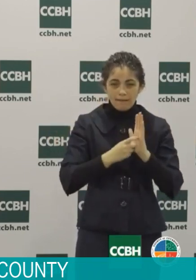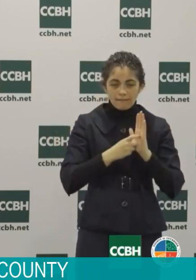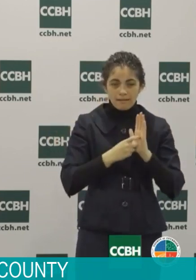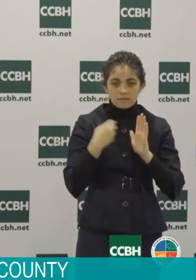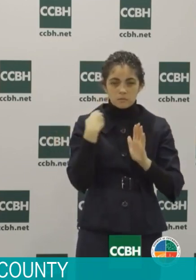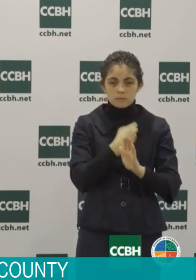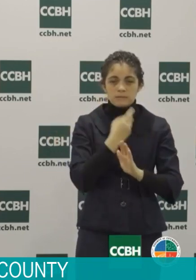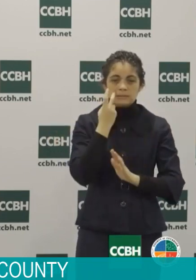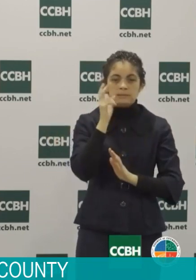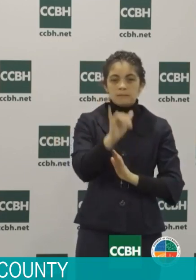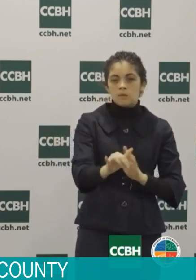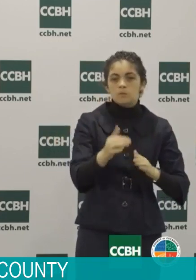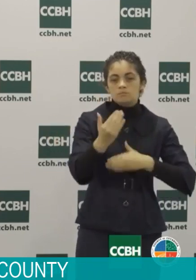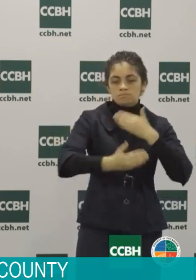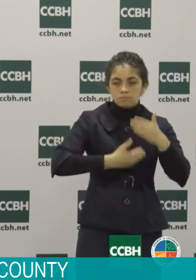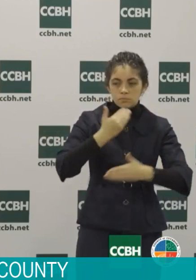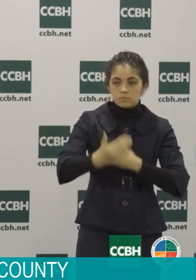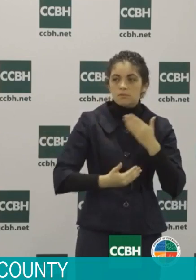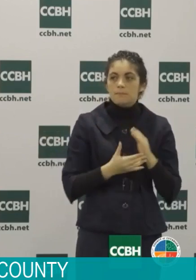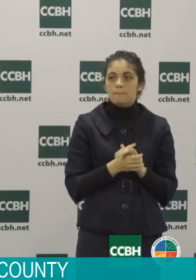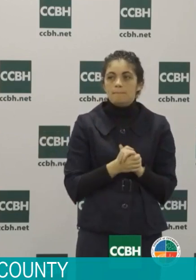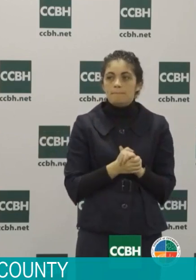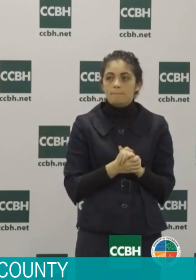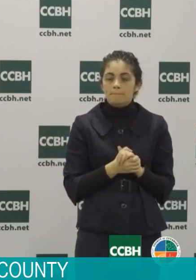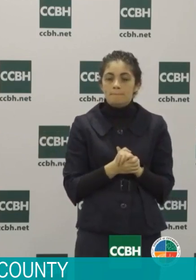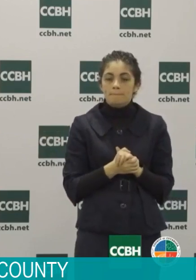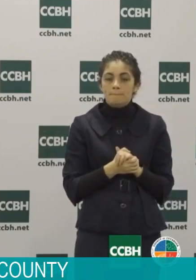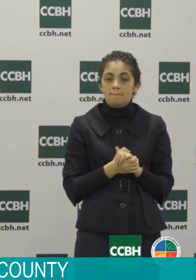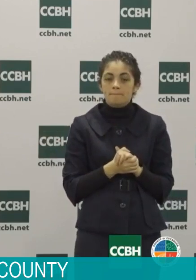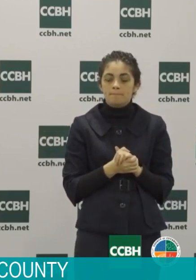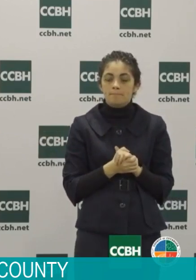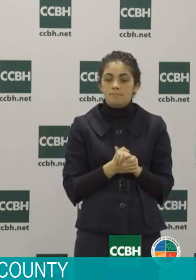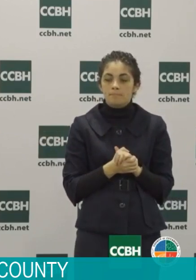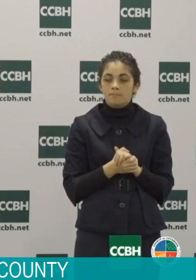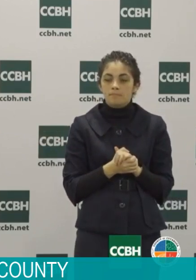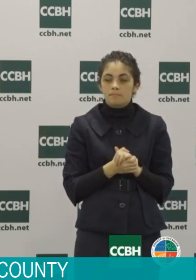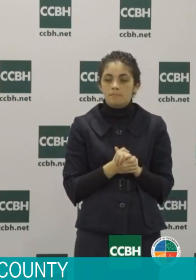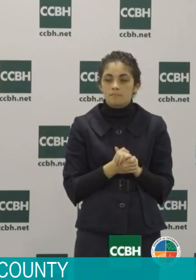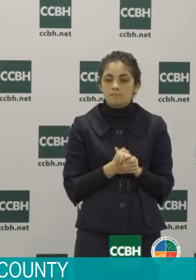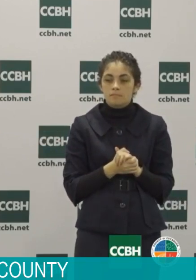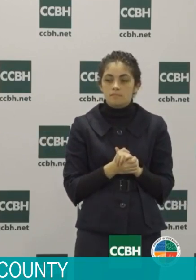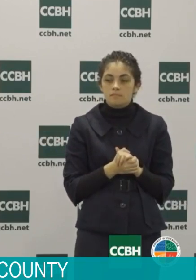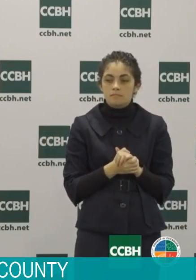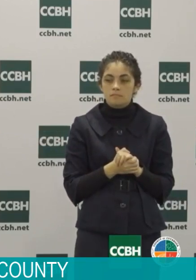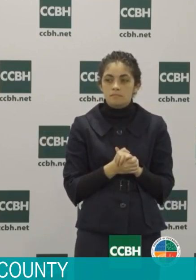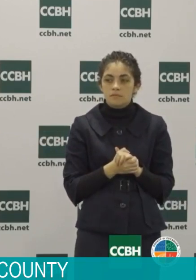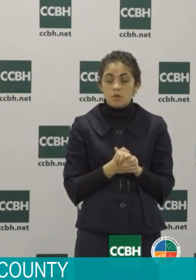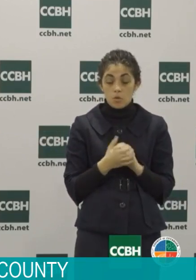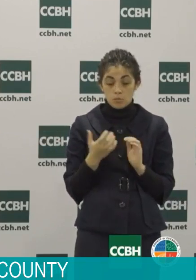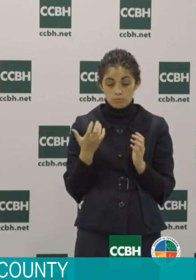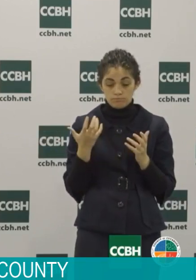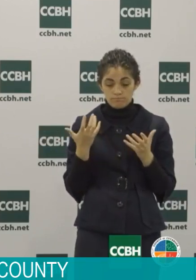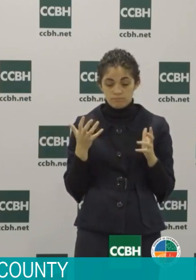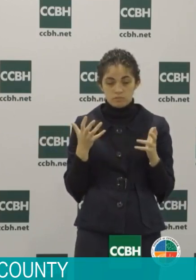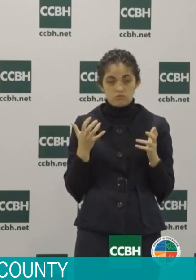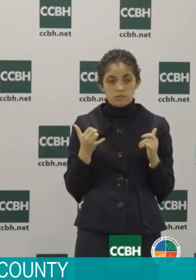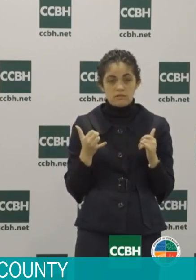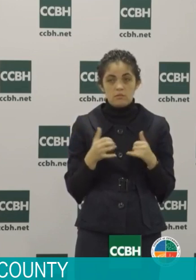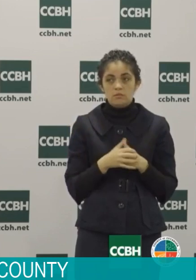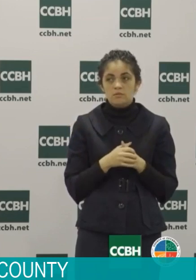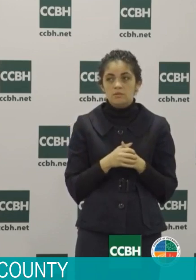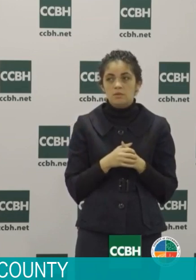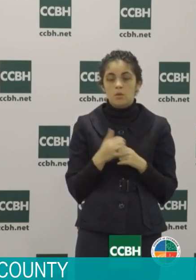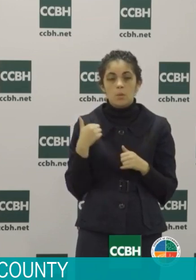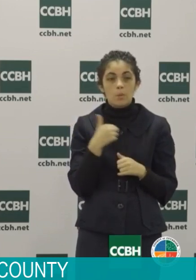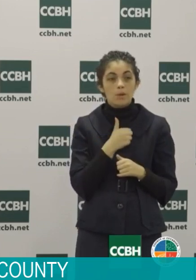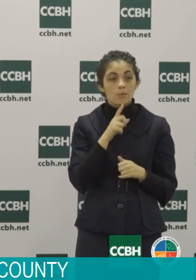as we work through these issues. So I think in wrapping up, we